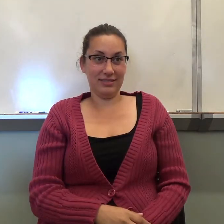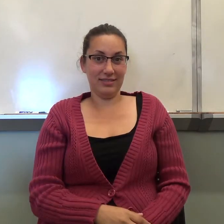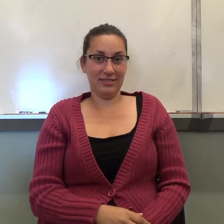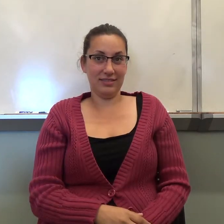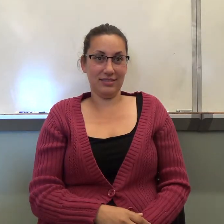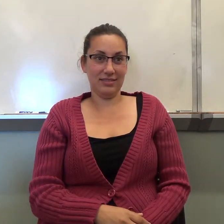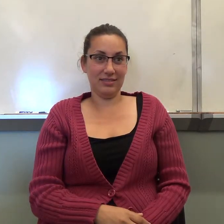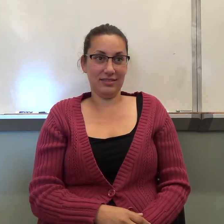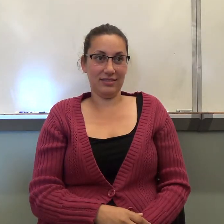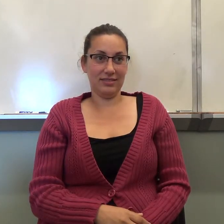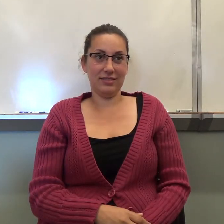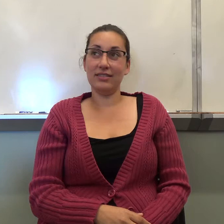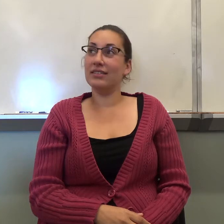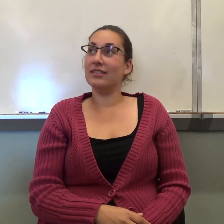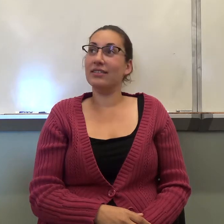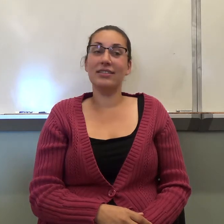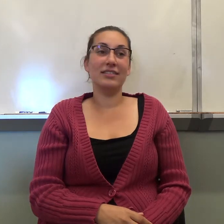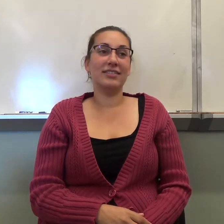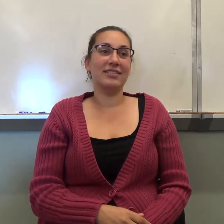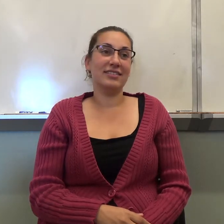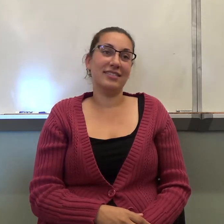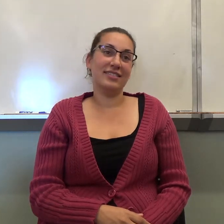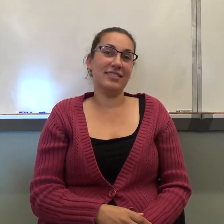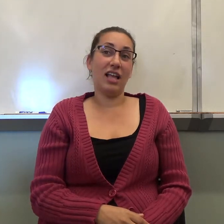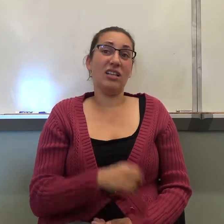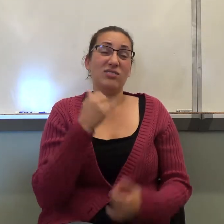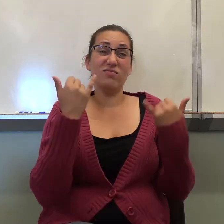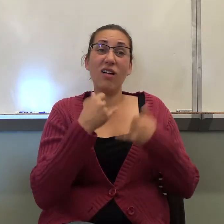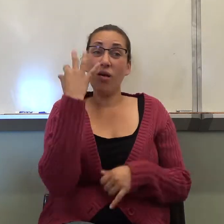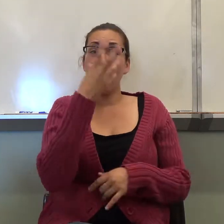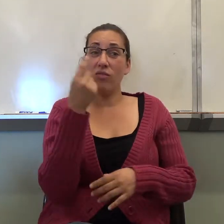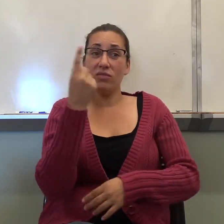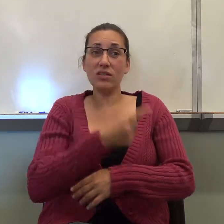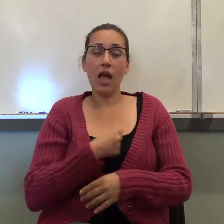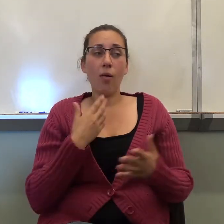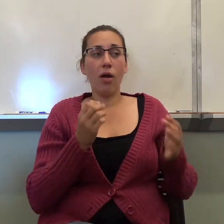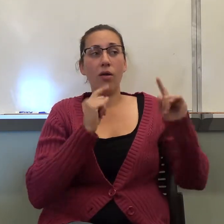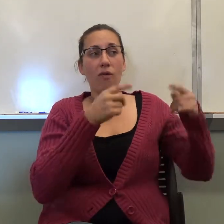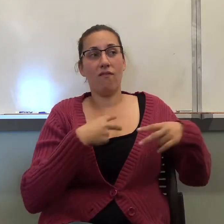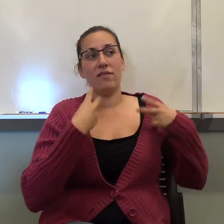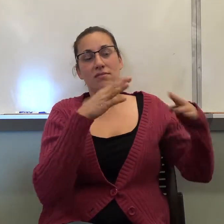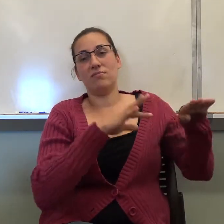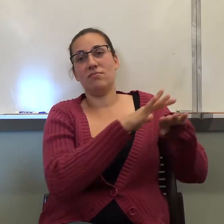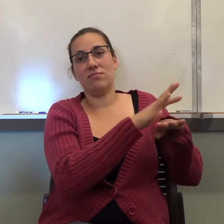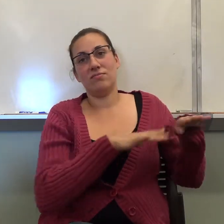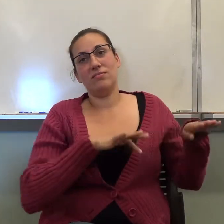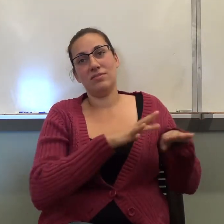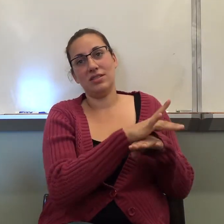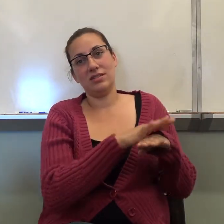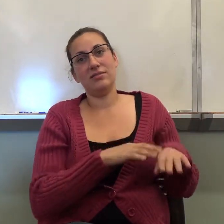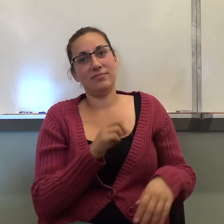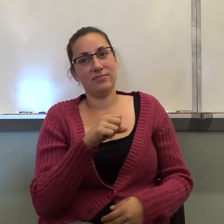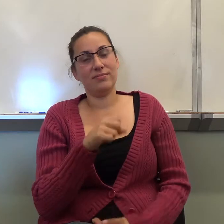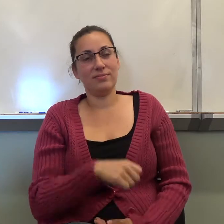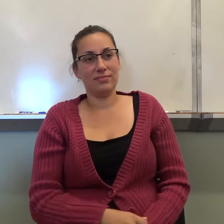This particular thing, this distributive law thing that we've been doing today, there's nothing more important than algebra. And the reason is